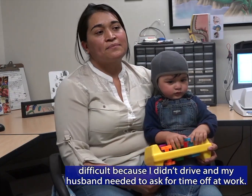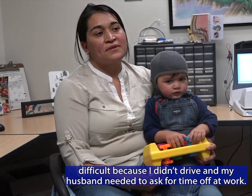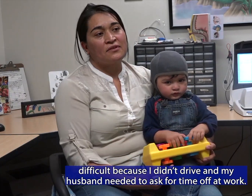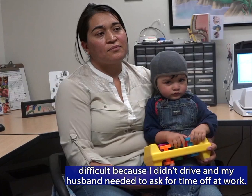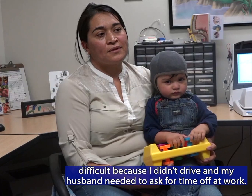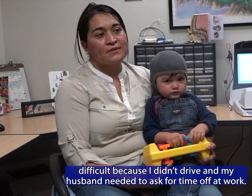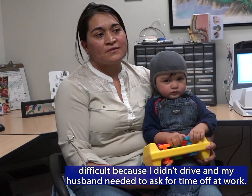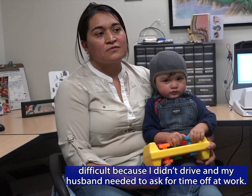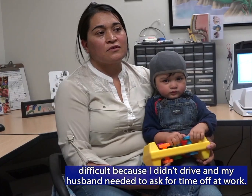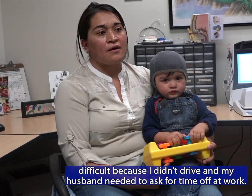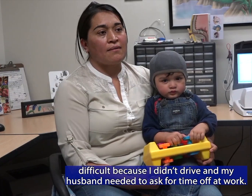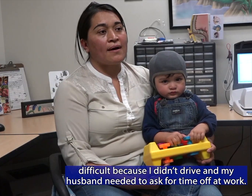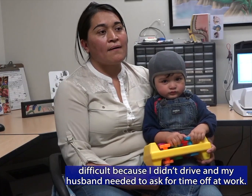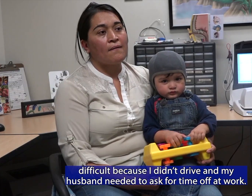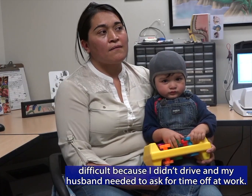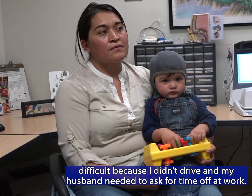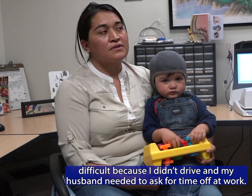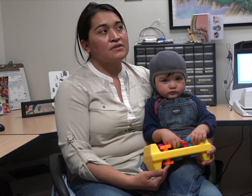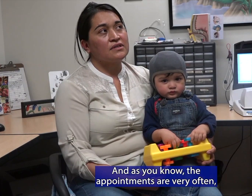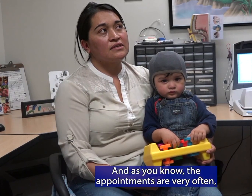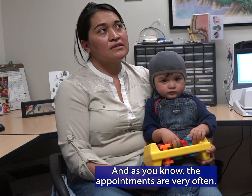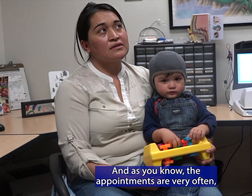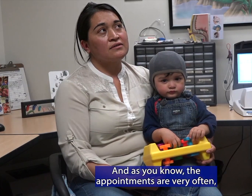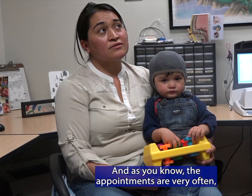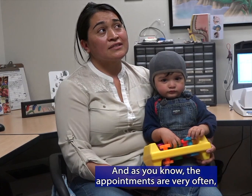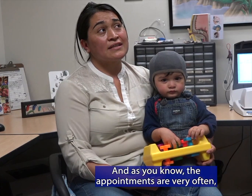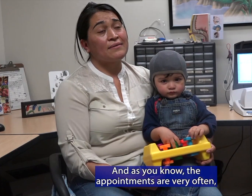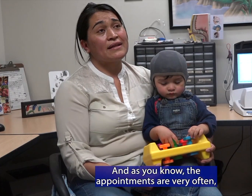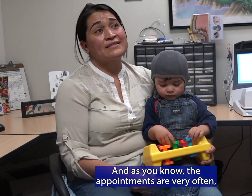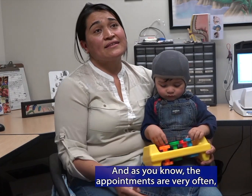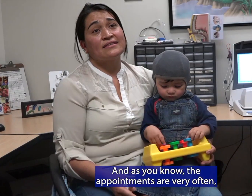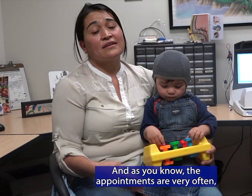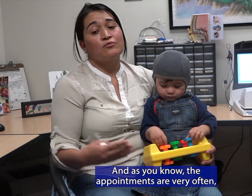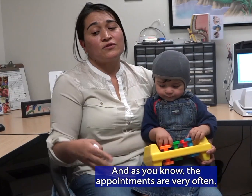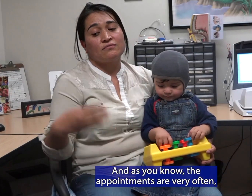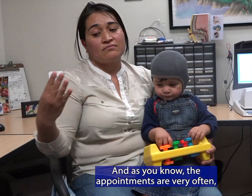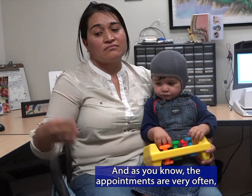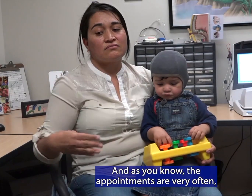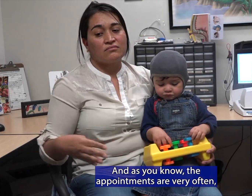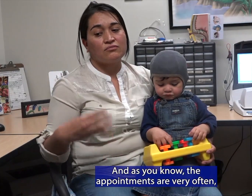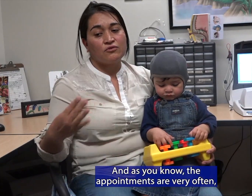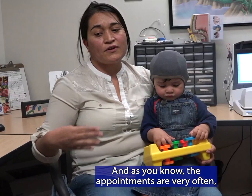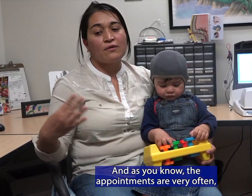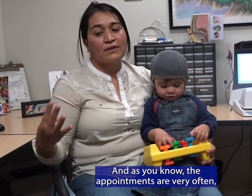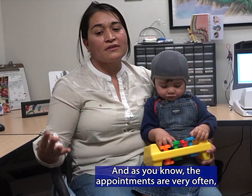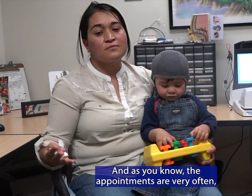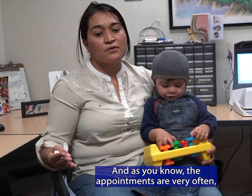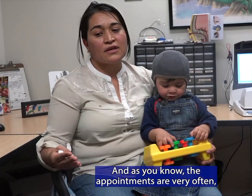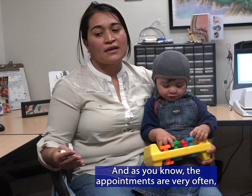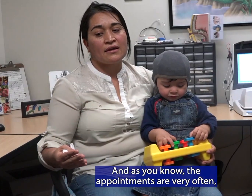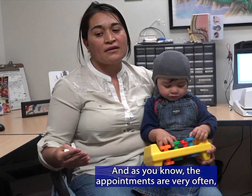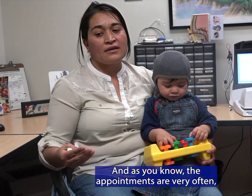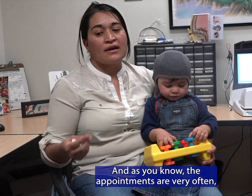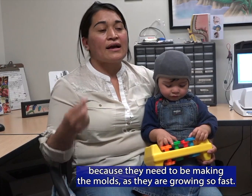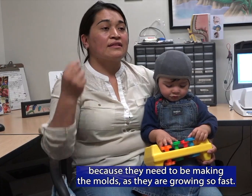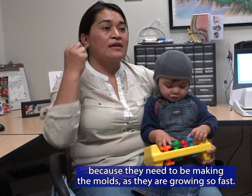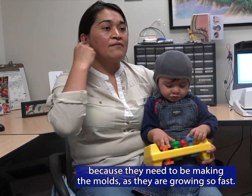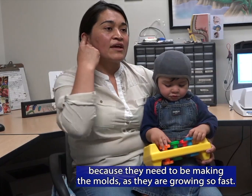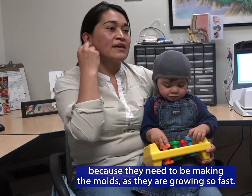pidiendo permiso en su trabajo y usted sabe, las citas eran muy frecuentes porque había que hacerle